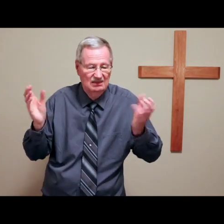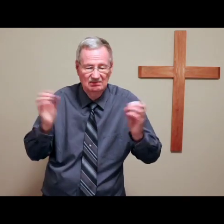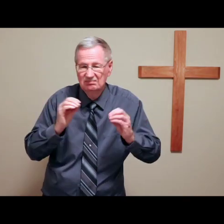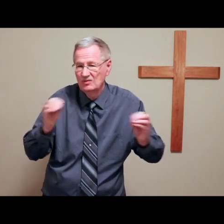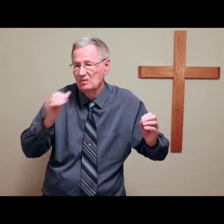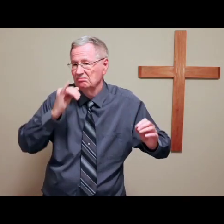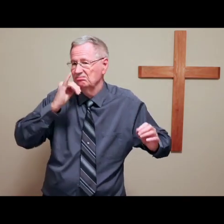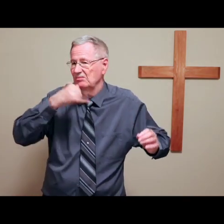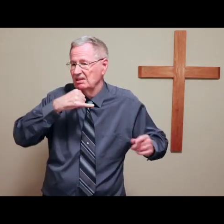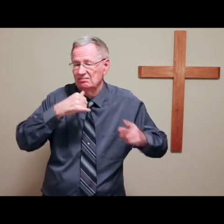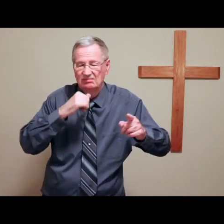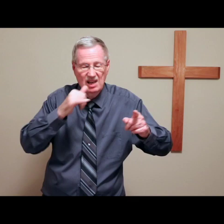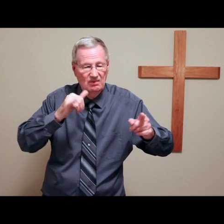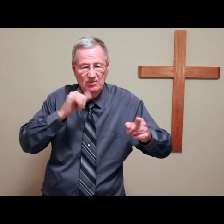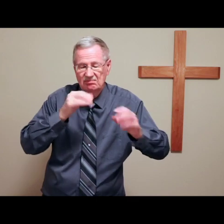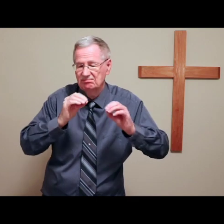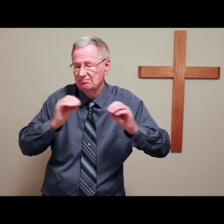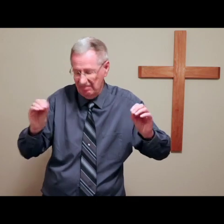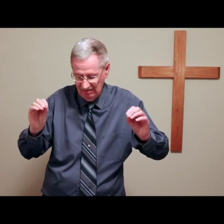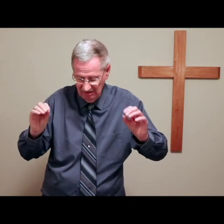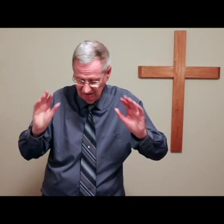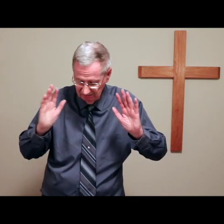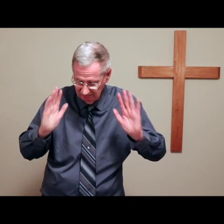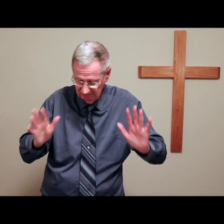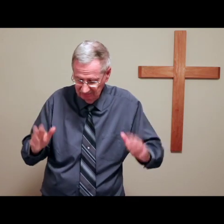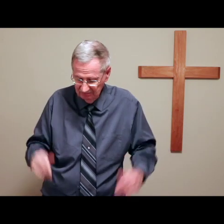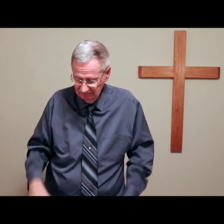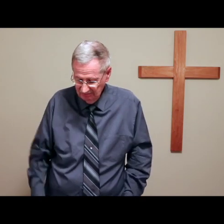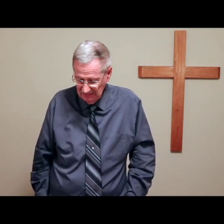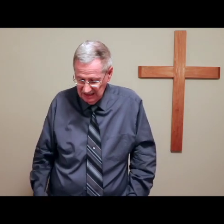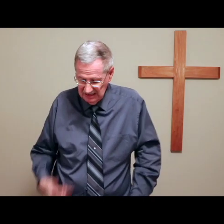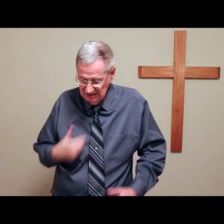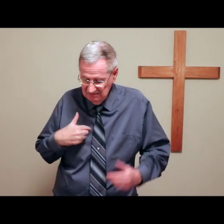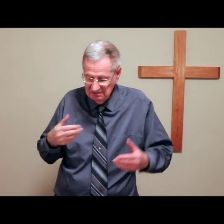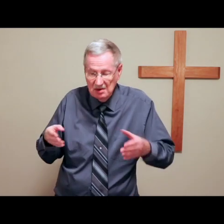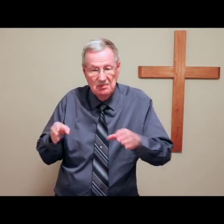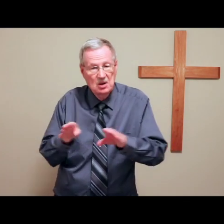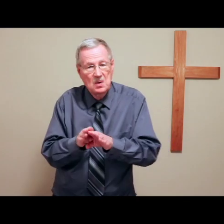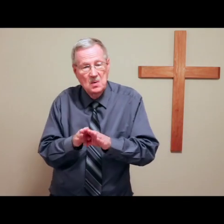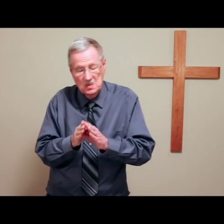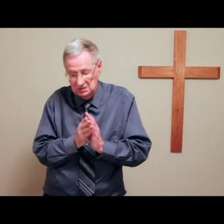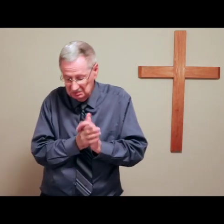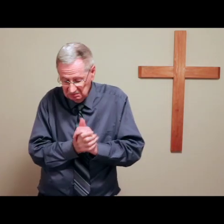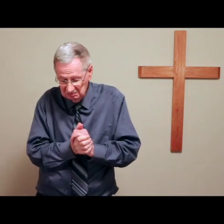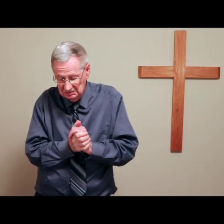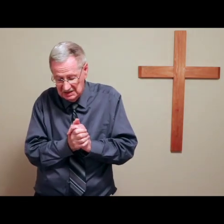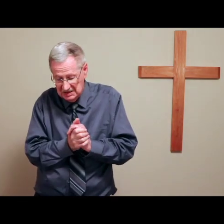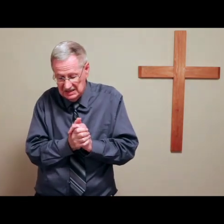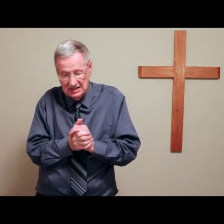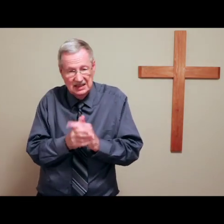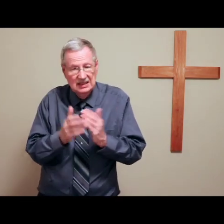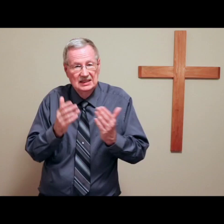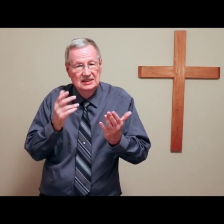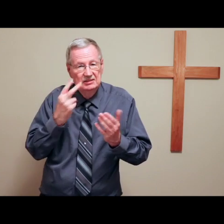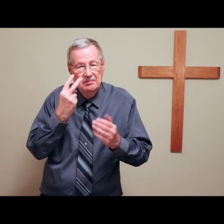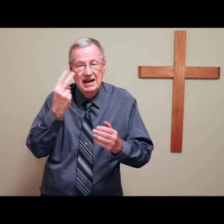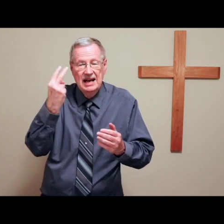As we close, may all these good thoughts be an encouragement for everyone who is watching today.